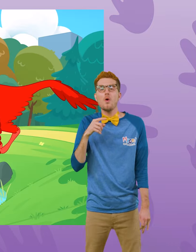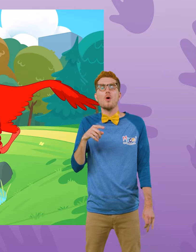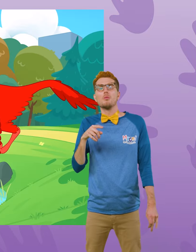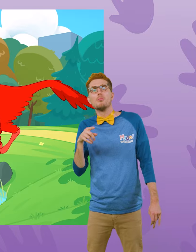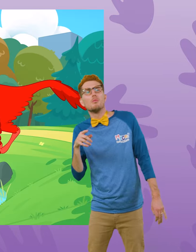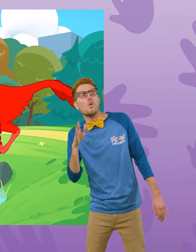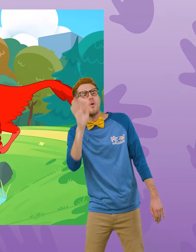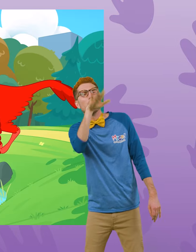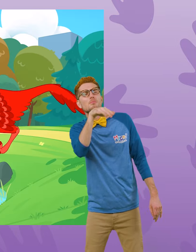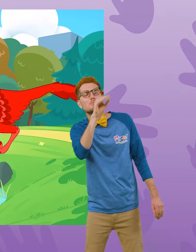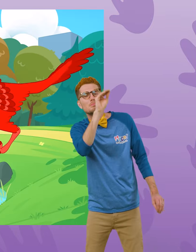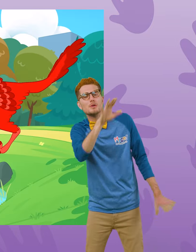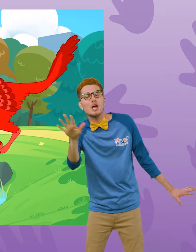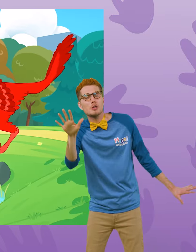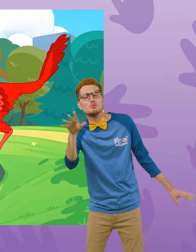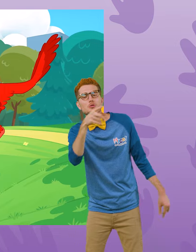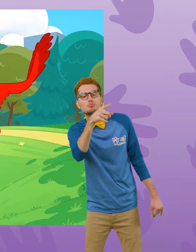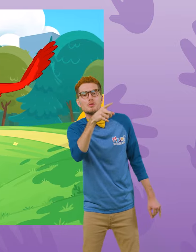Bless you!